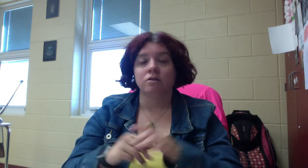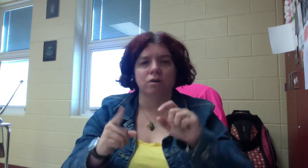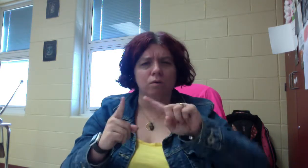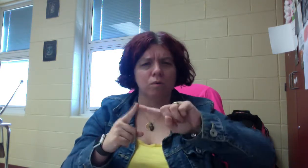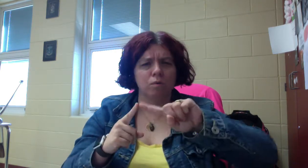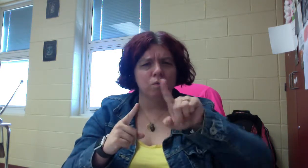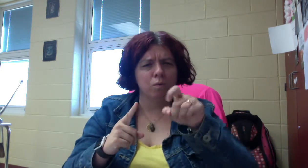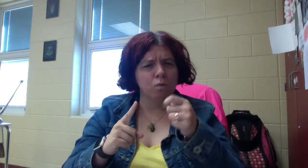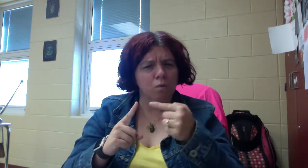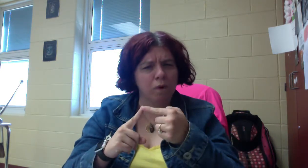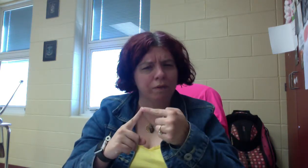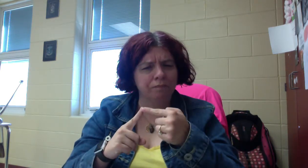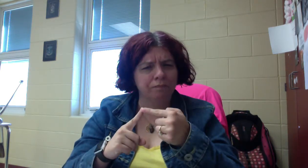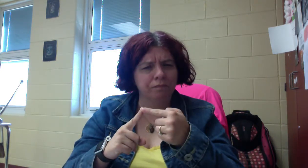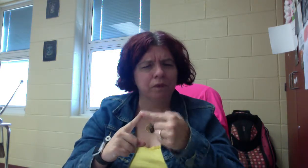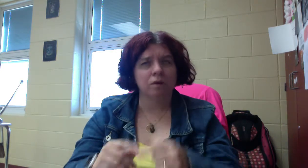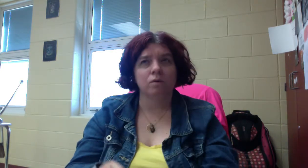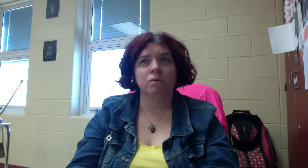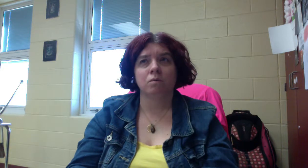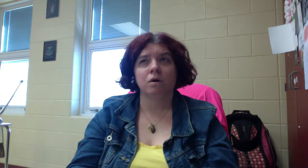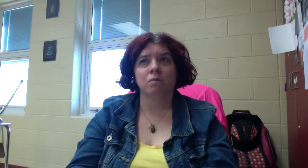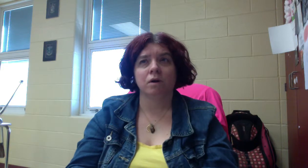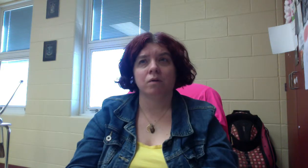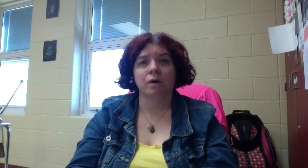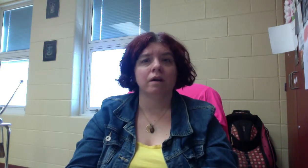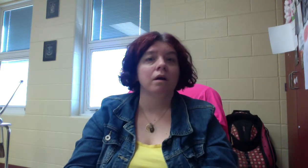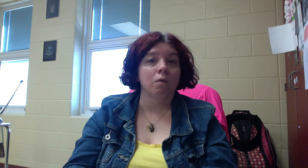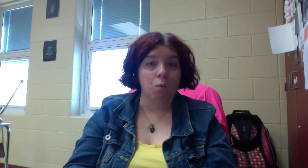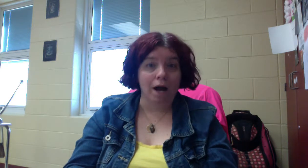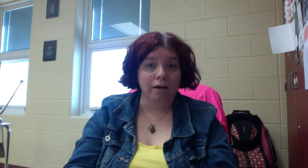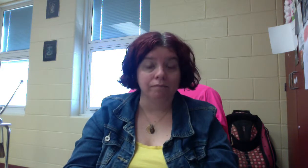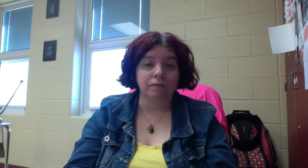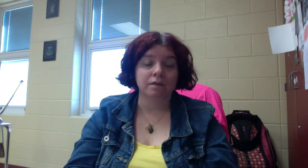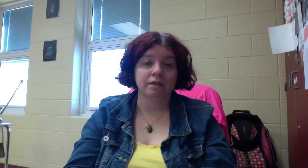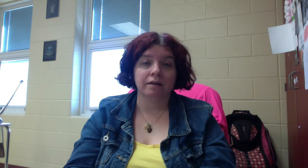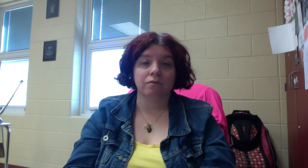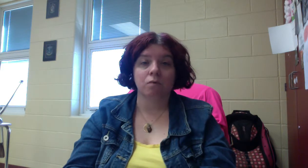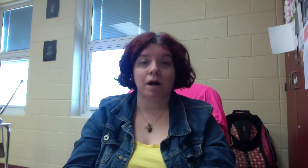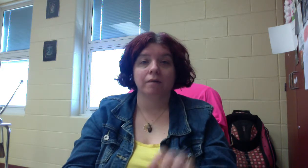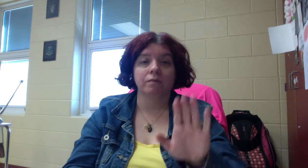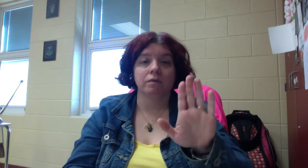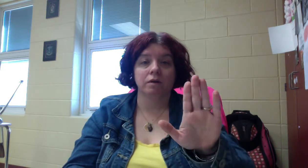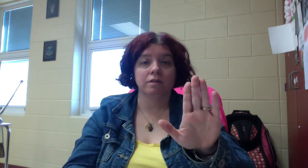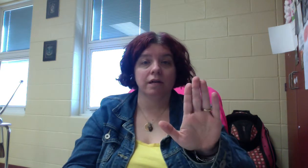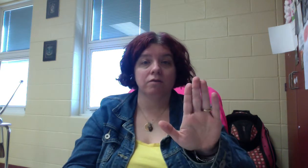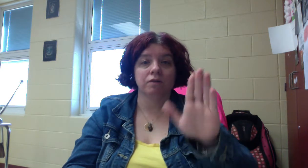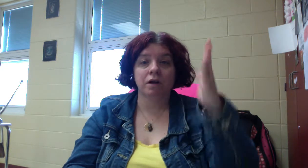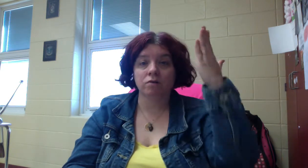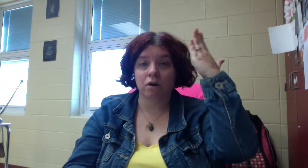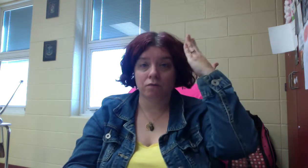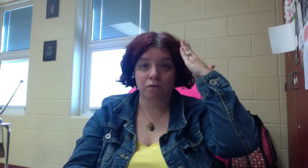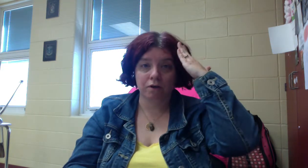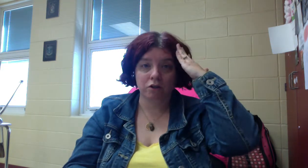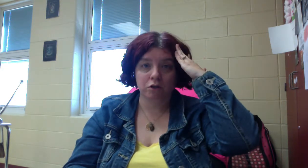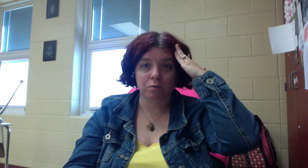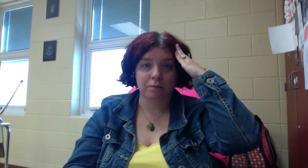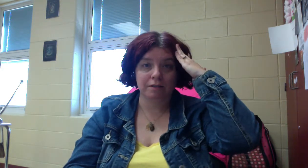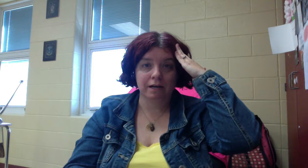So when, who, what, where, when, why. The sign for why. You're going to take your fingers, all four fingers, you can put them on the side of your